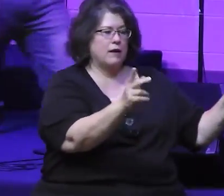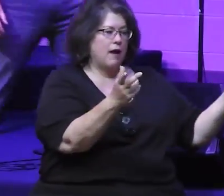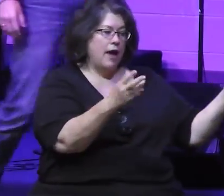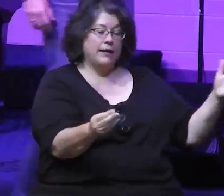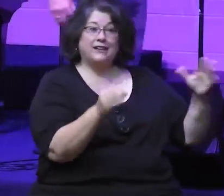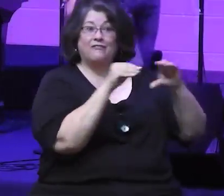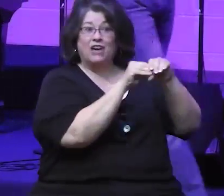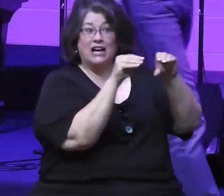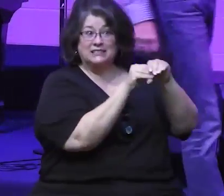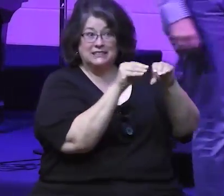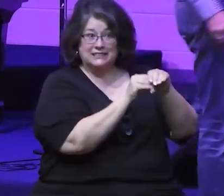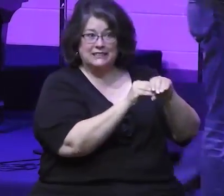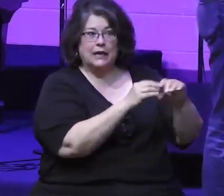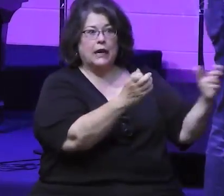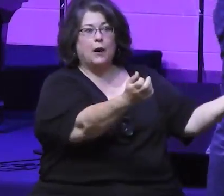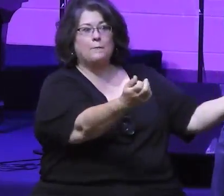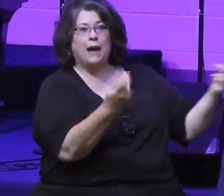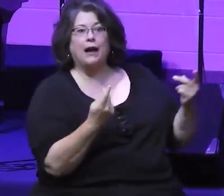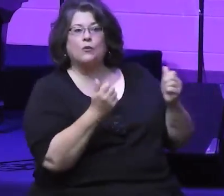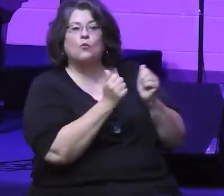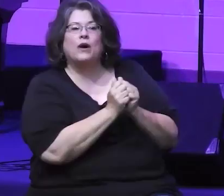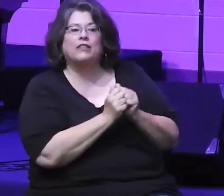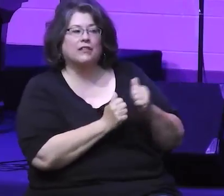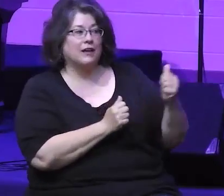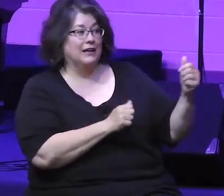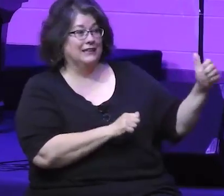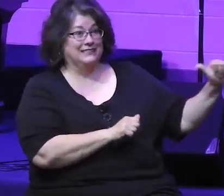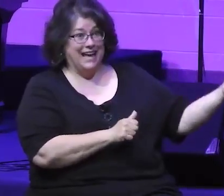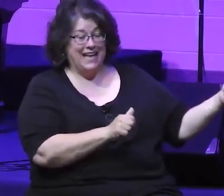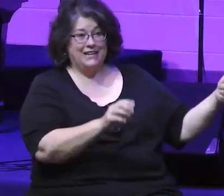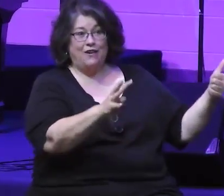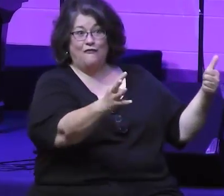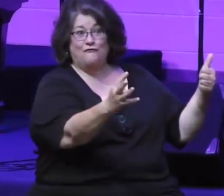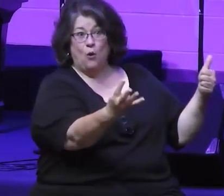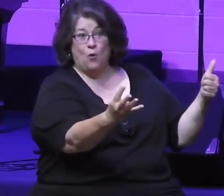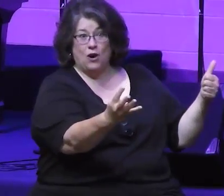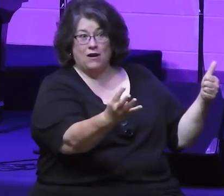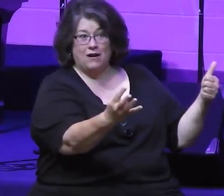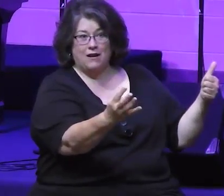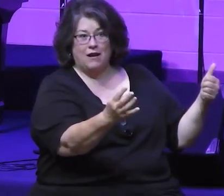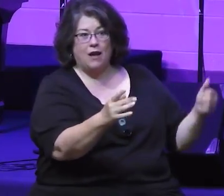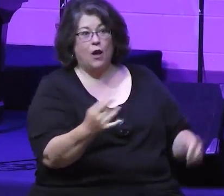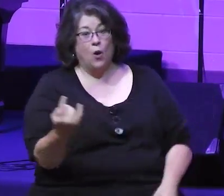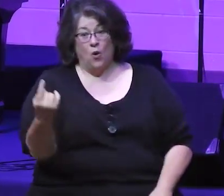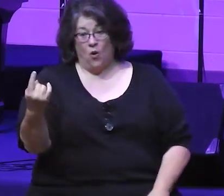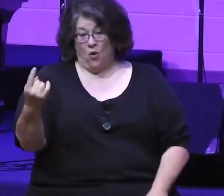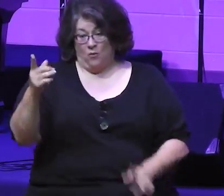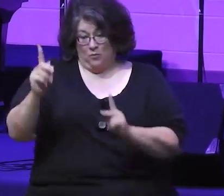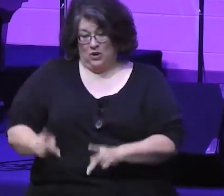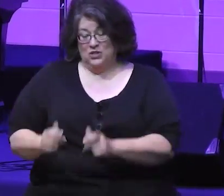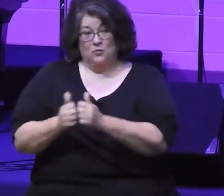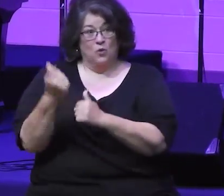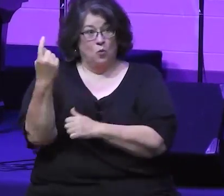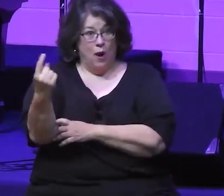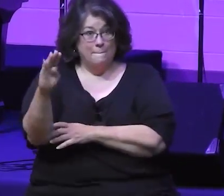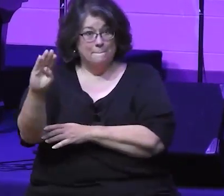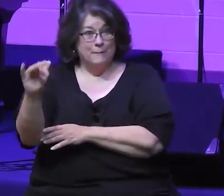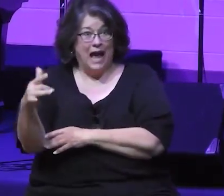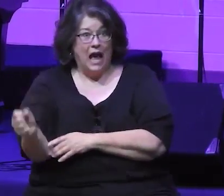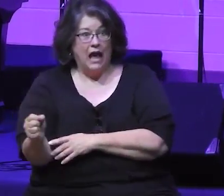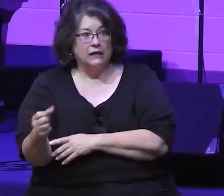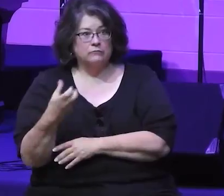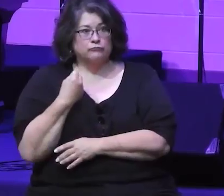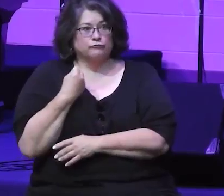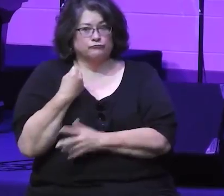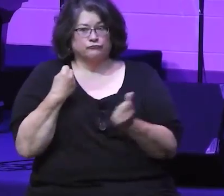But the one that has the 1 bag of gold, out of fear, out of not wanting to lose on that investment, takes and holds on to the